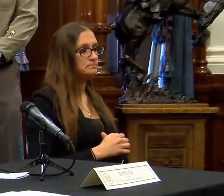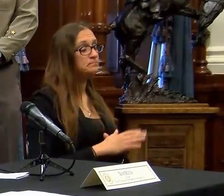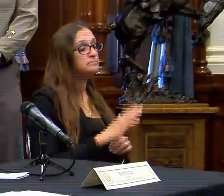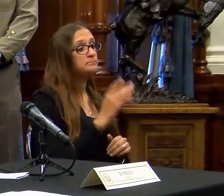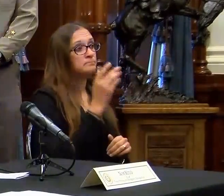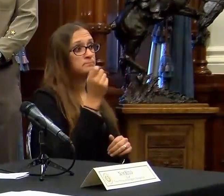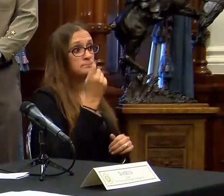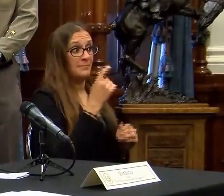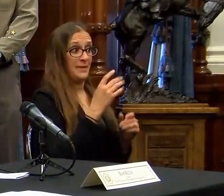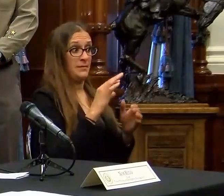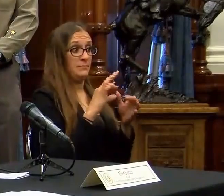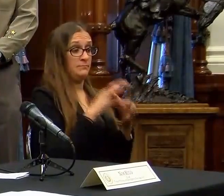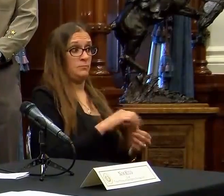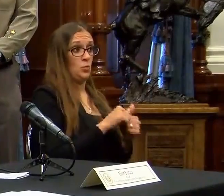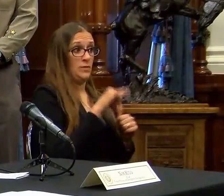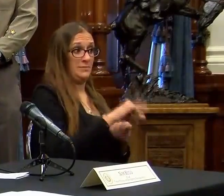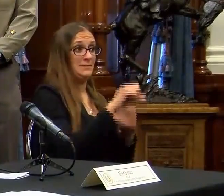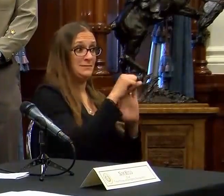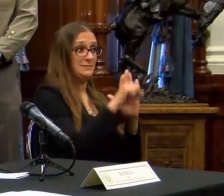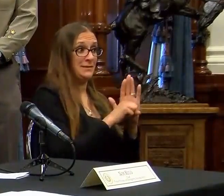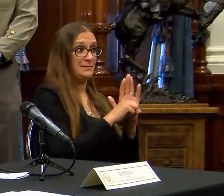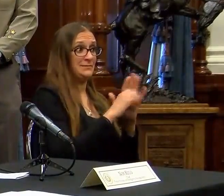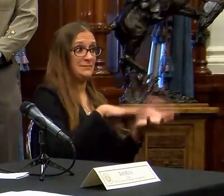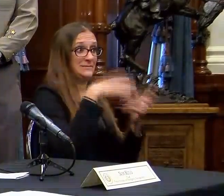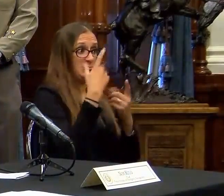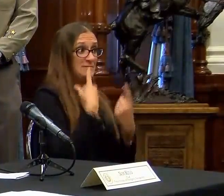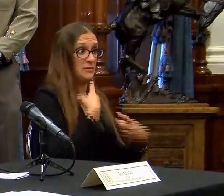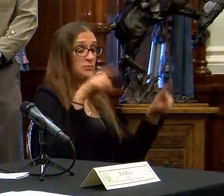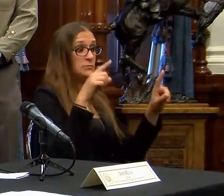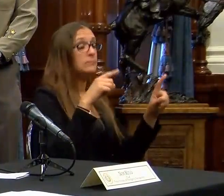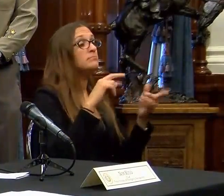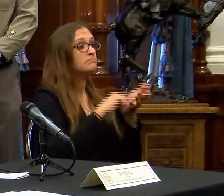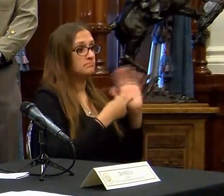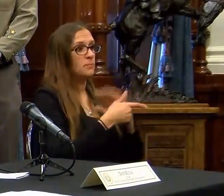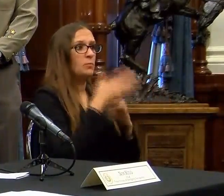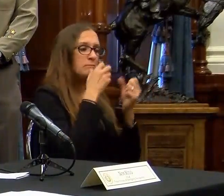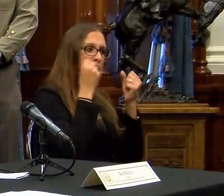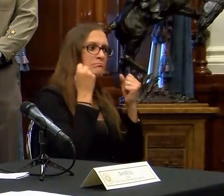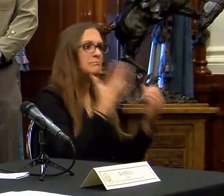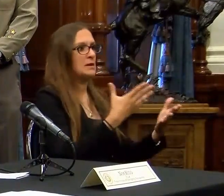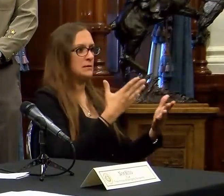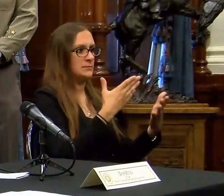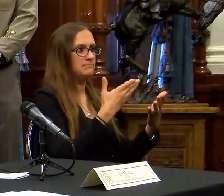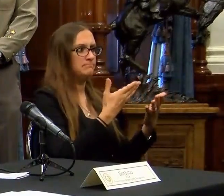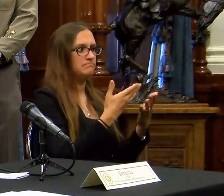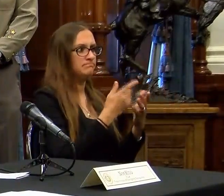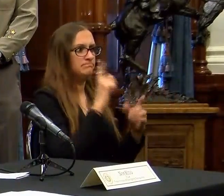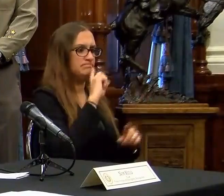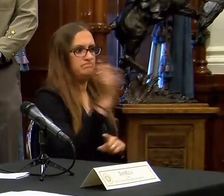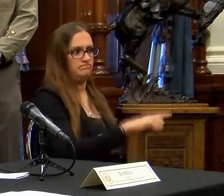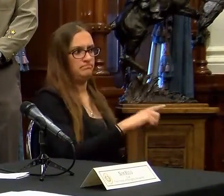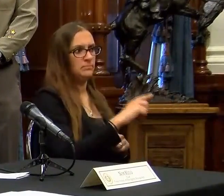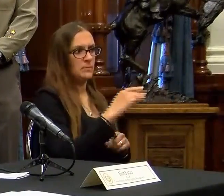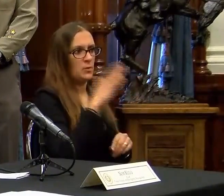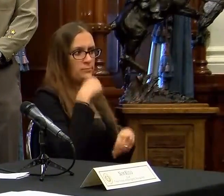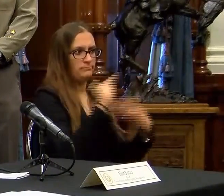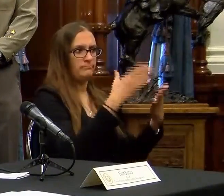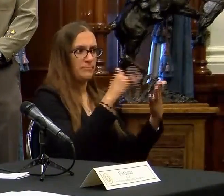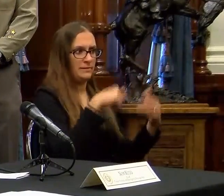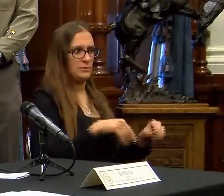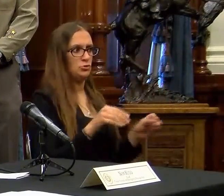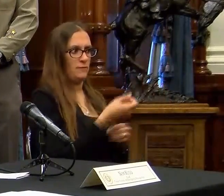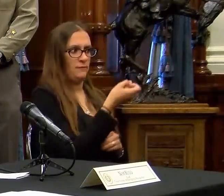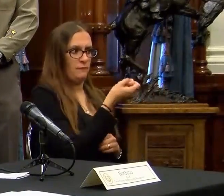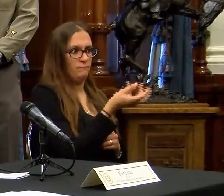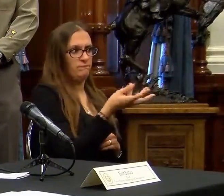Now, pursuant to this state disaster declaration, there will be many directives issued by this office over the coming days. Here are a